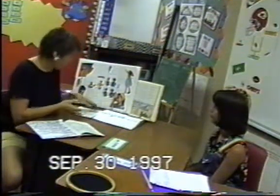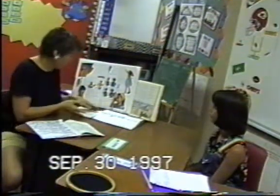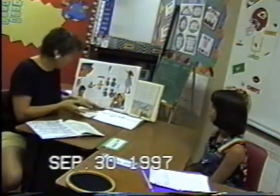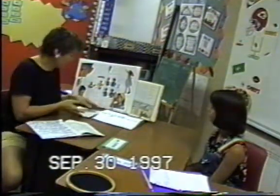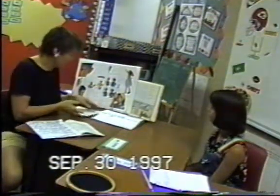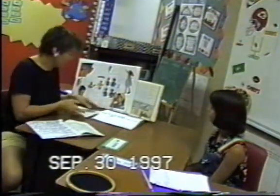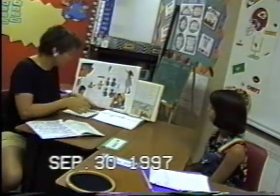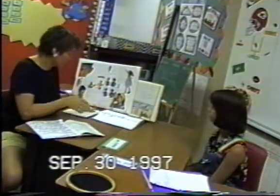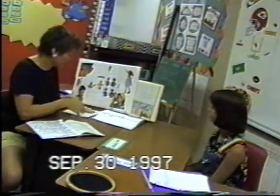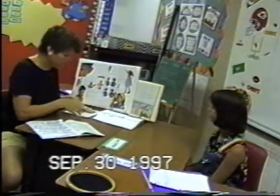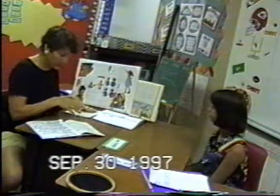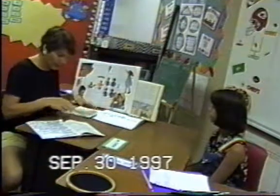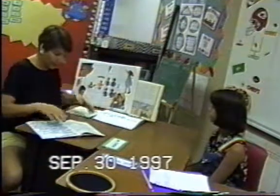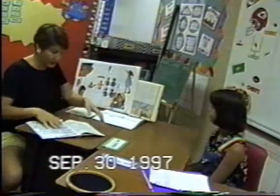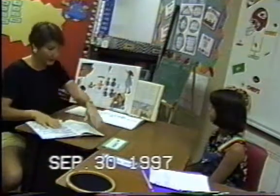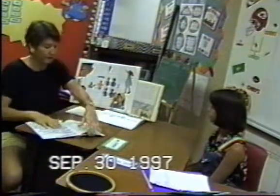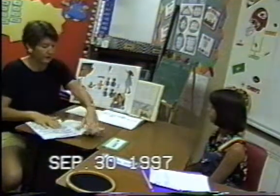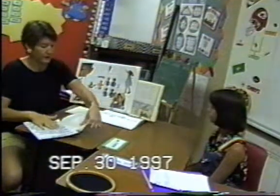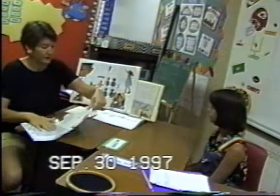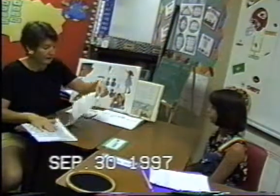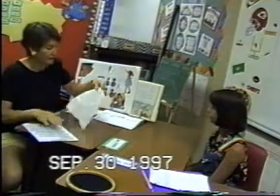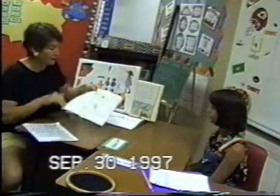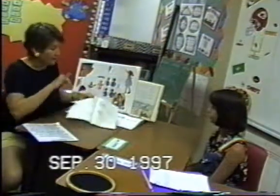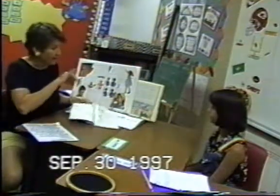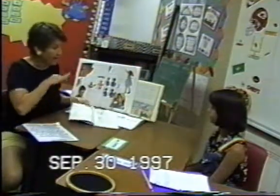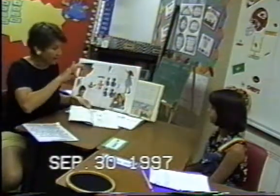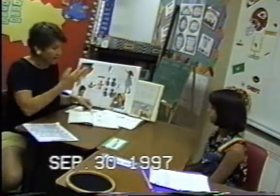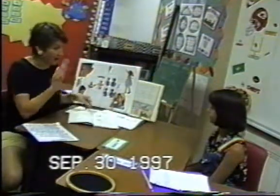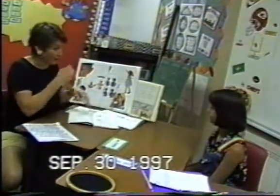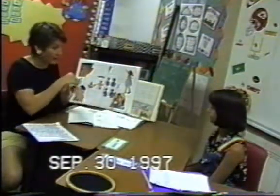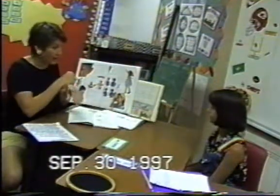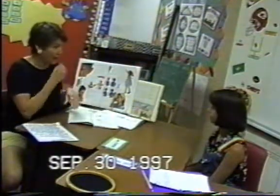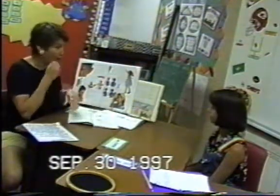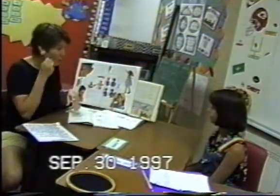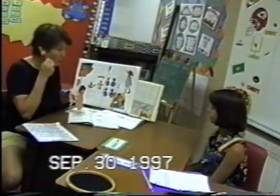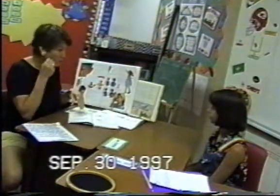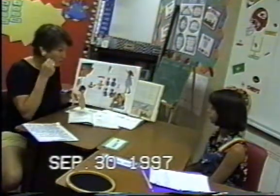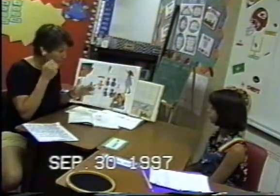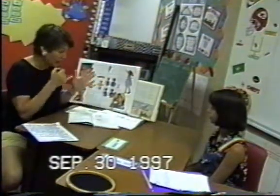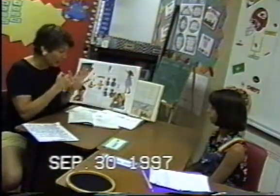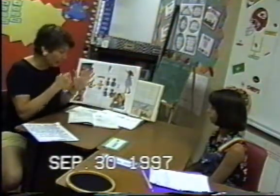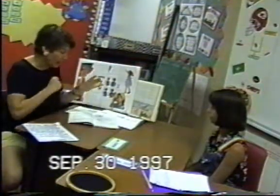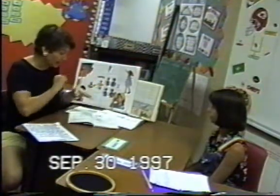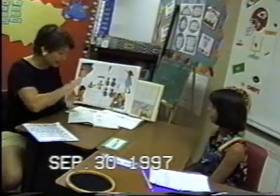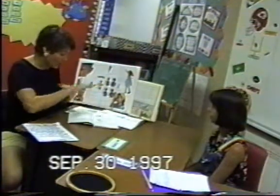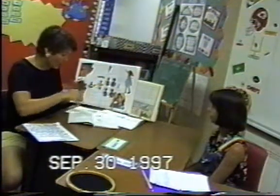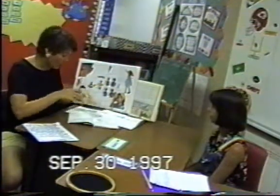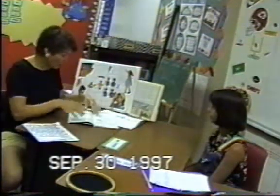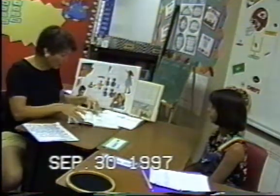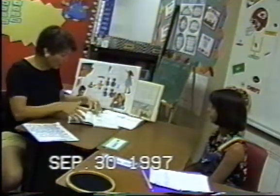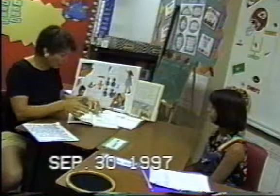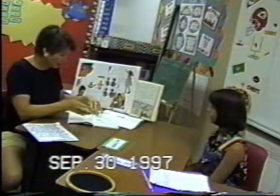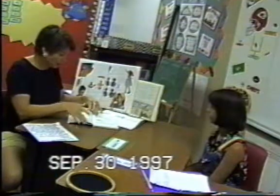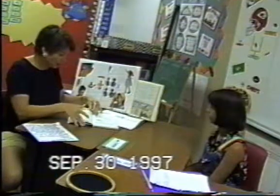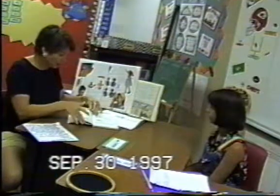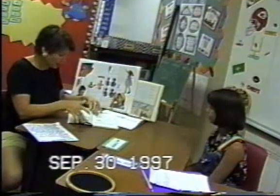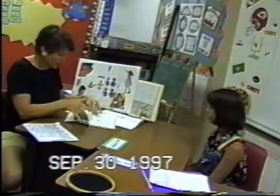So, this book that I found at home, it has a whole